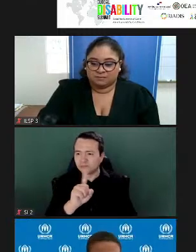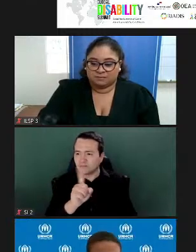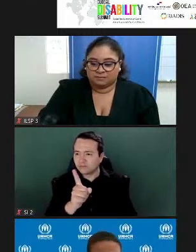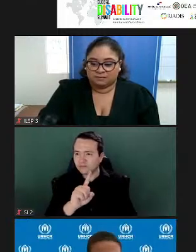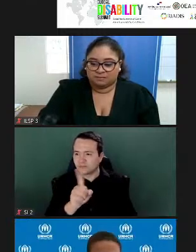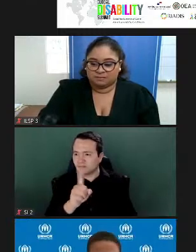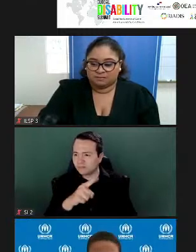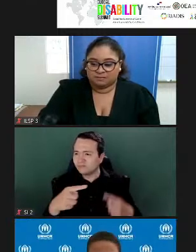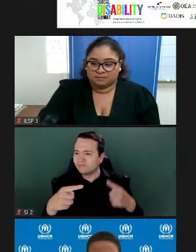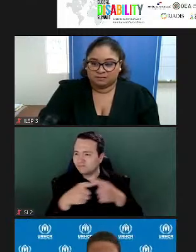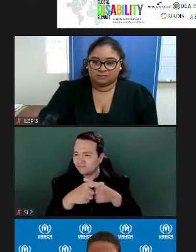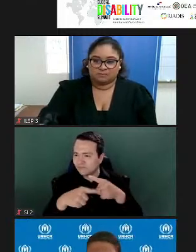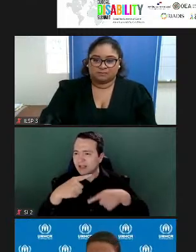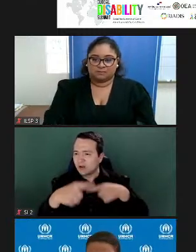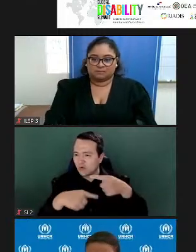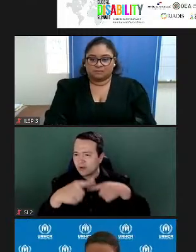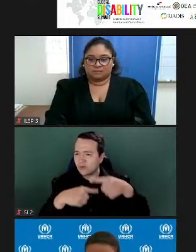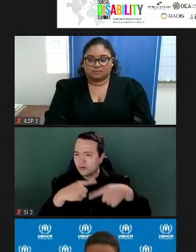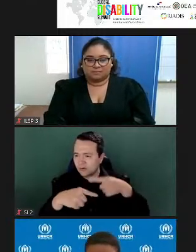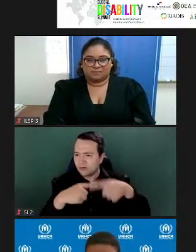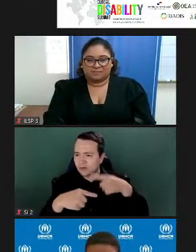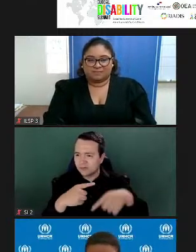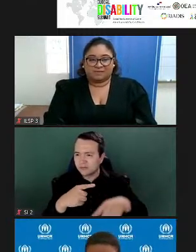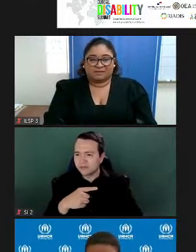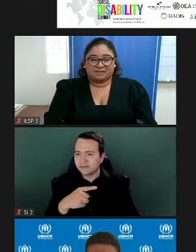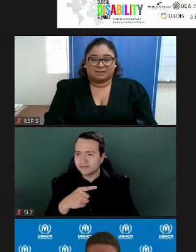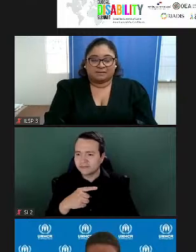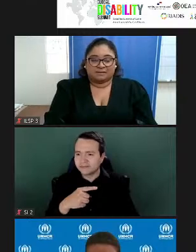no there's like over there